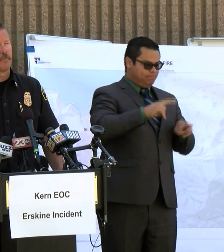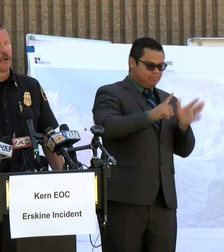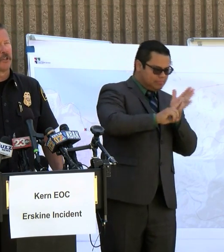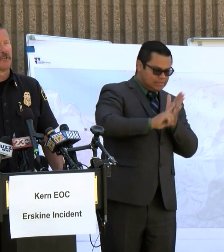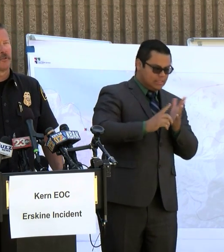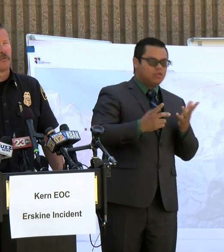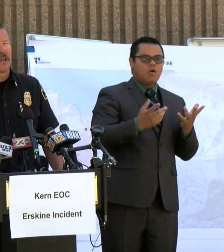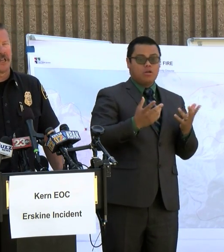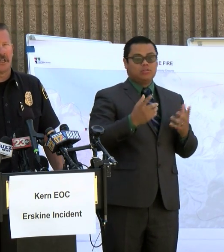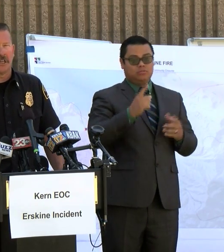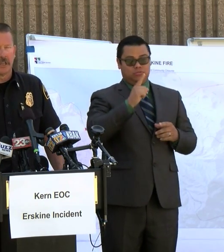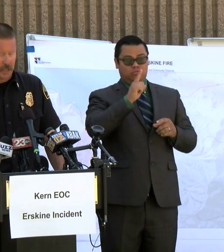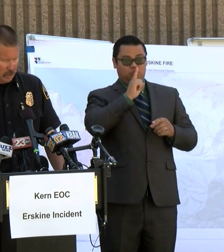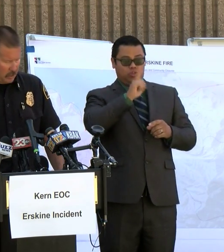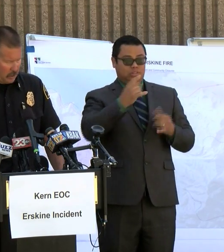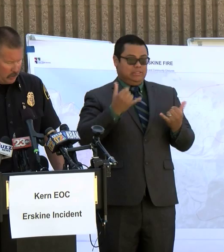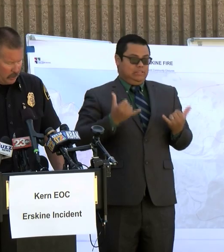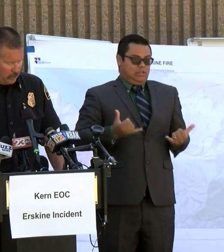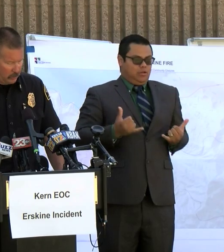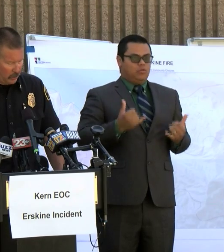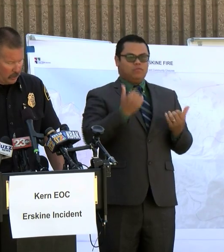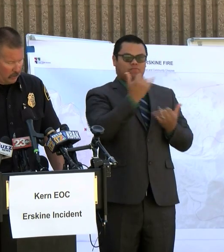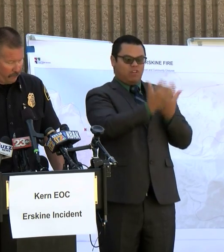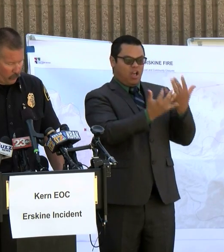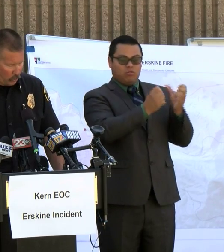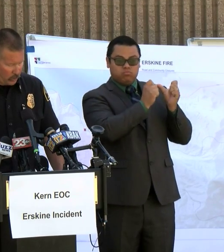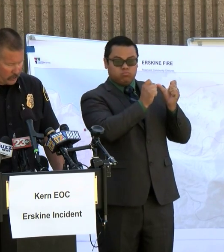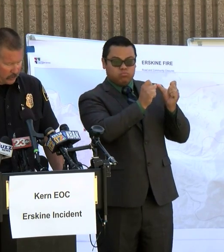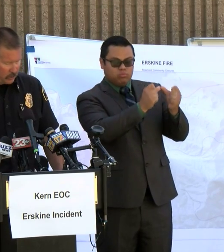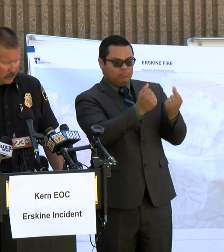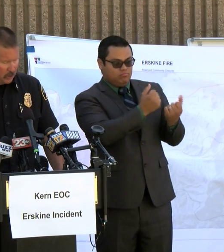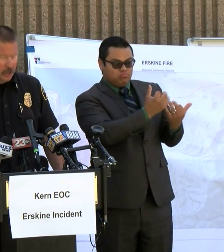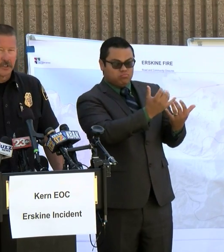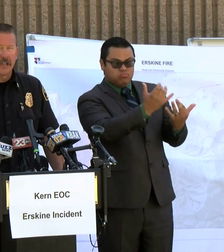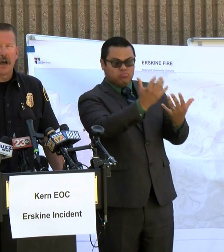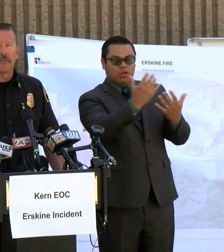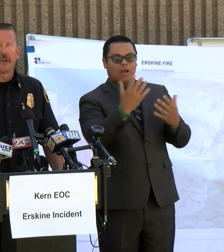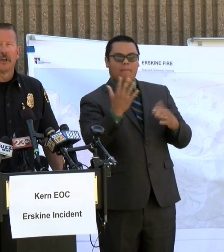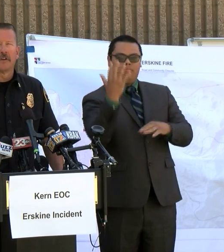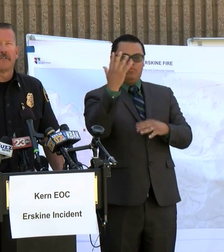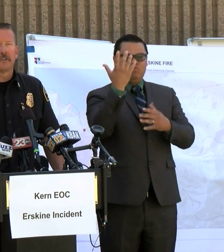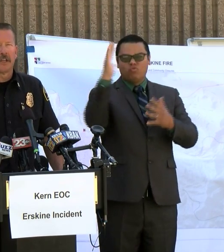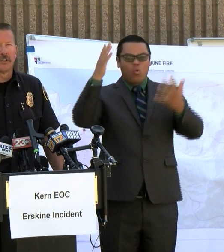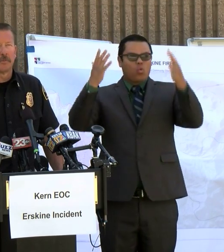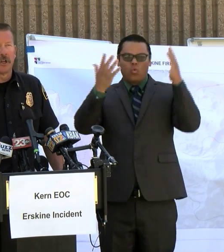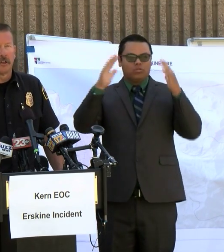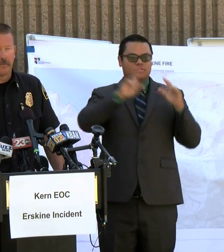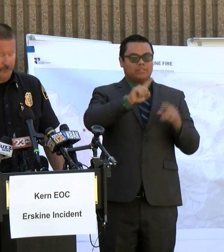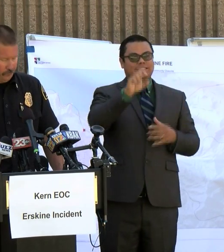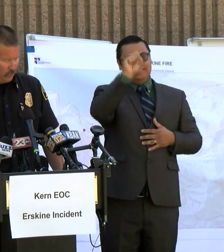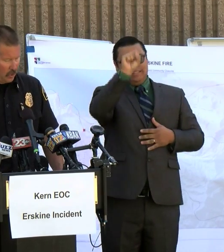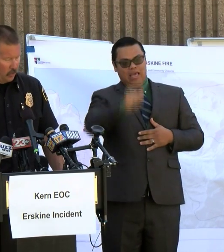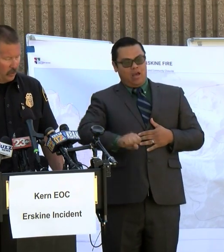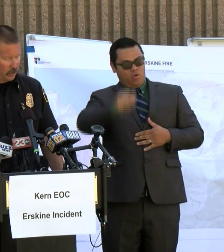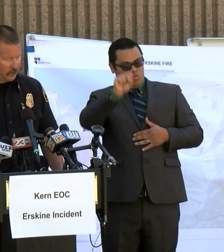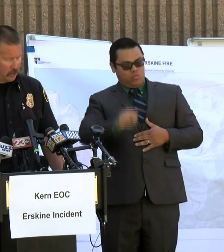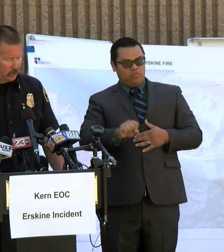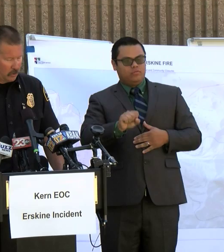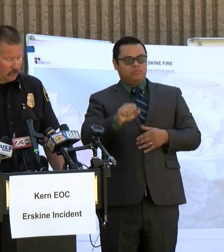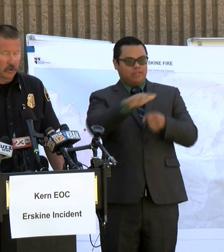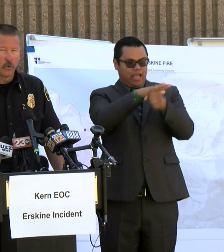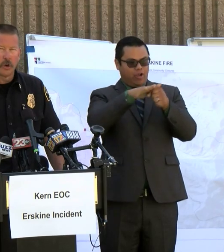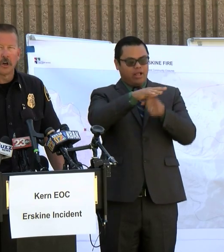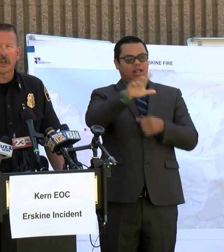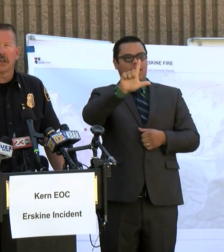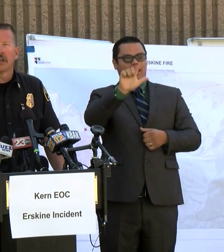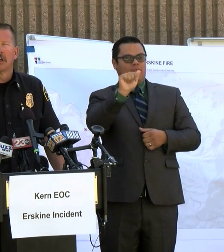in steep, rugged terrain in the forest south of Lake Isabella. We